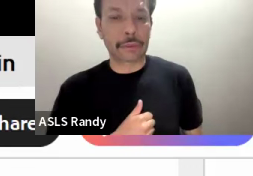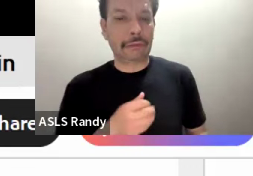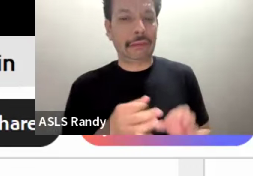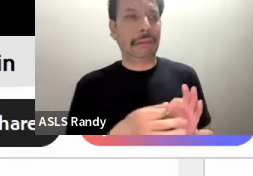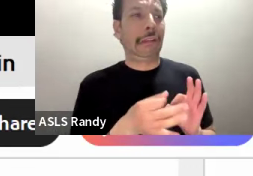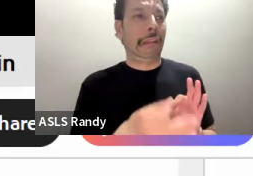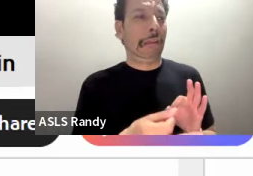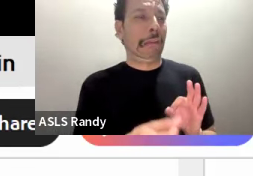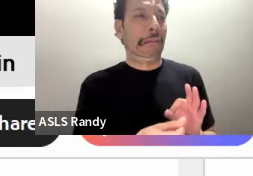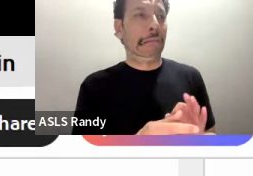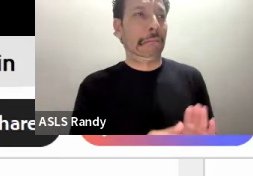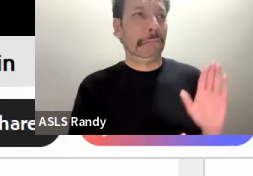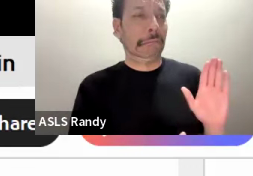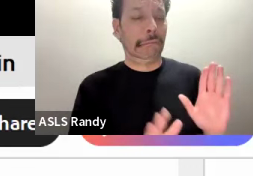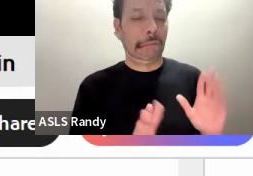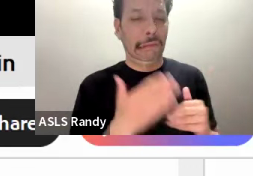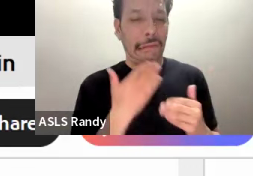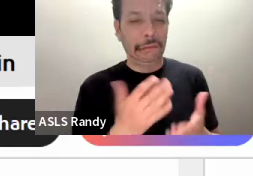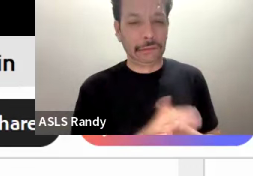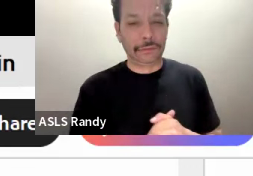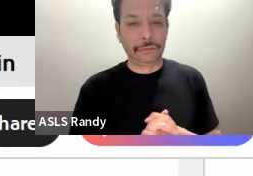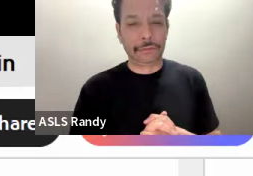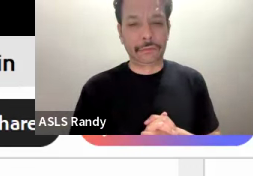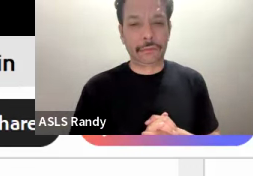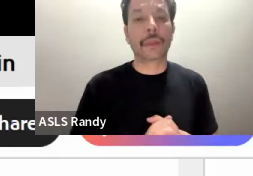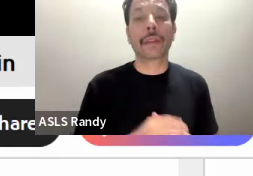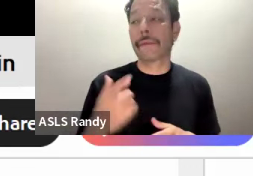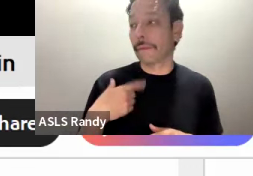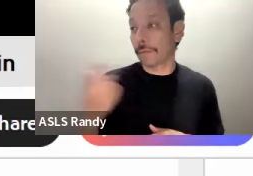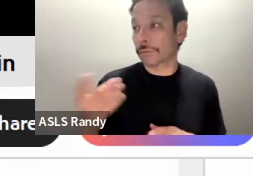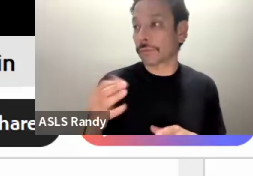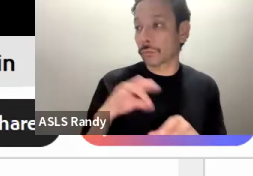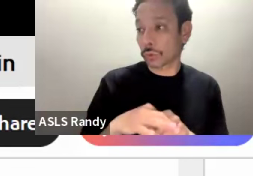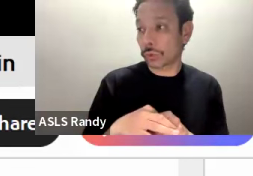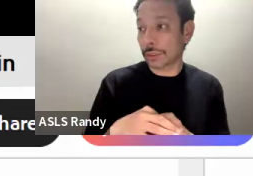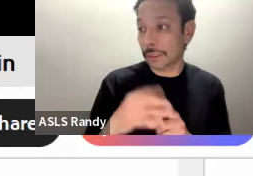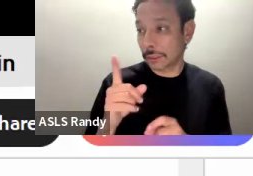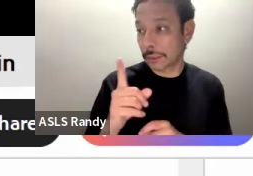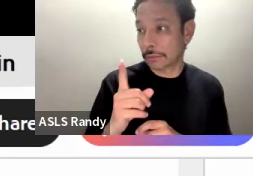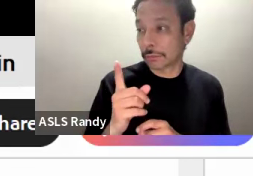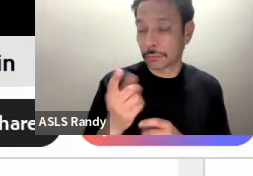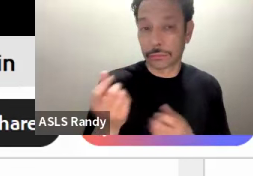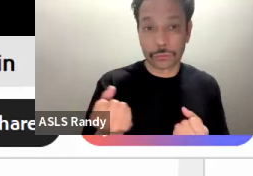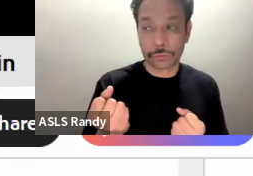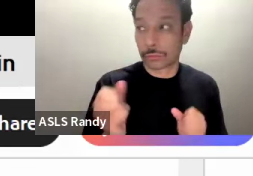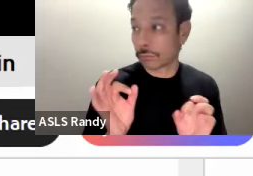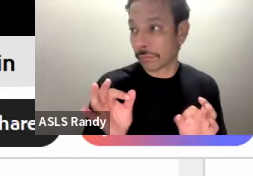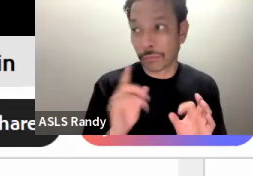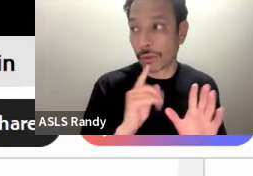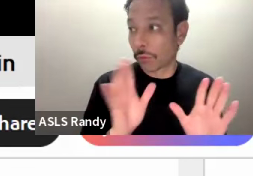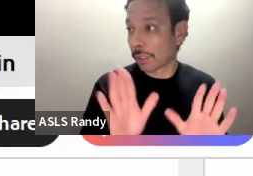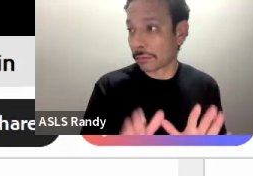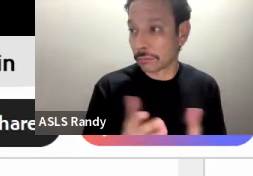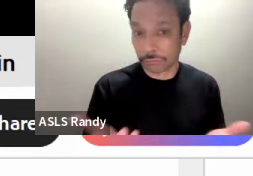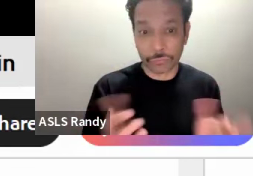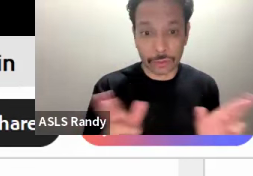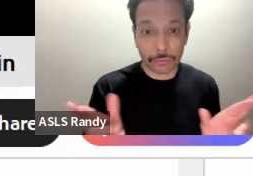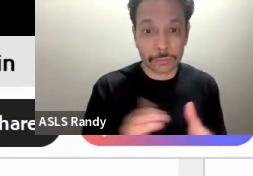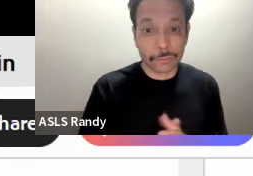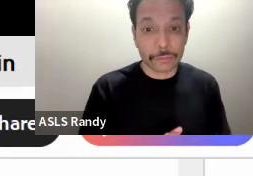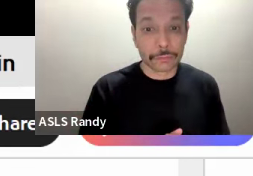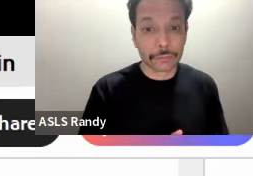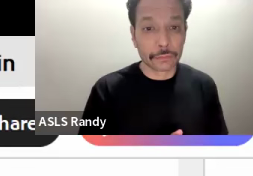gesture. Yeah. So if I could have a motion in a second, that would be fabulous. I